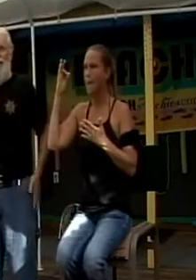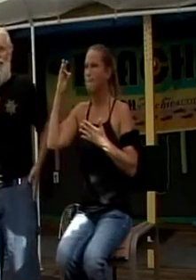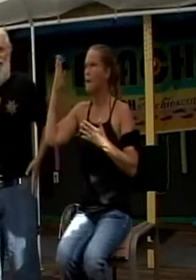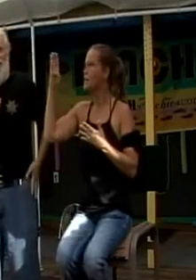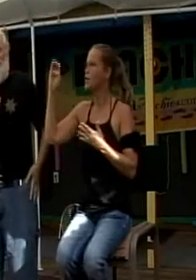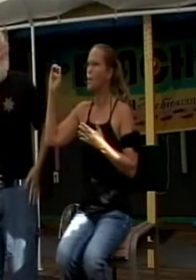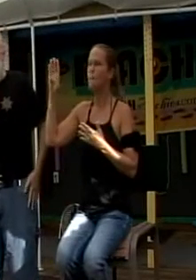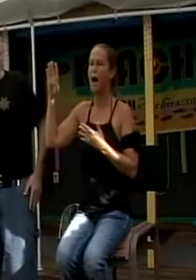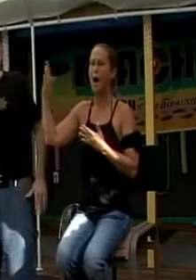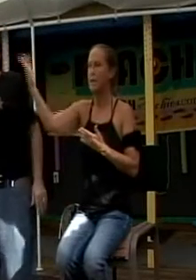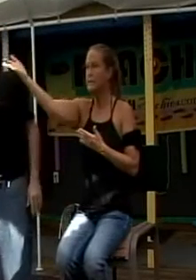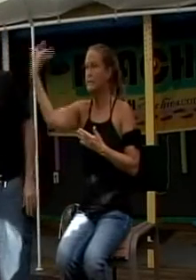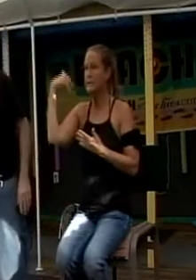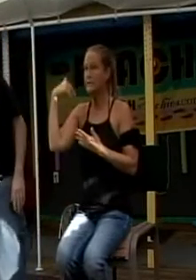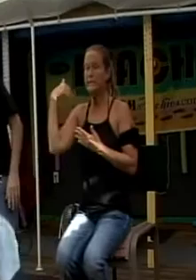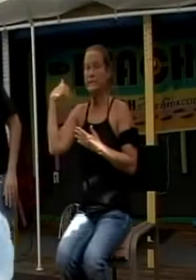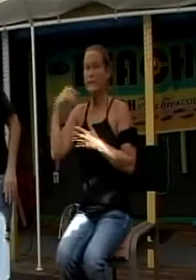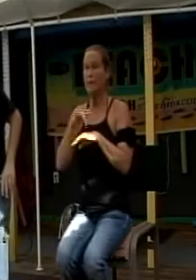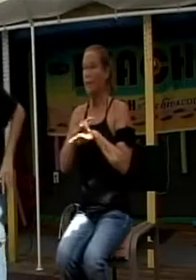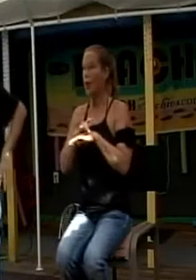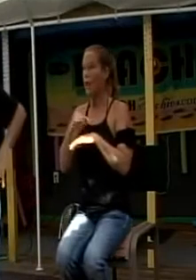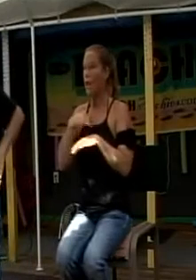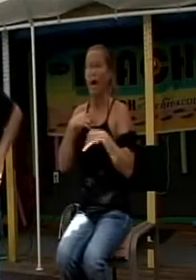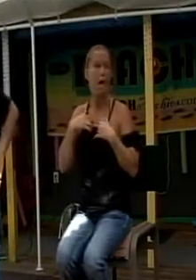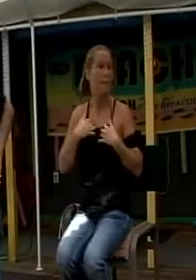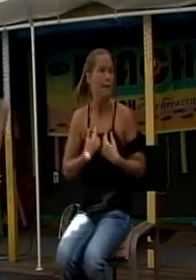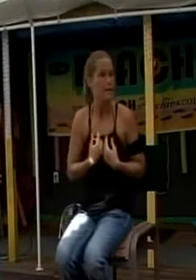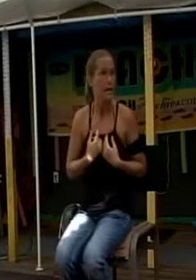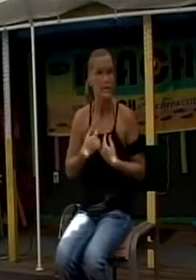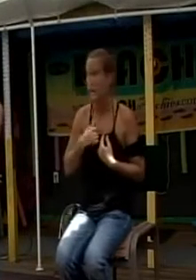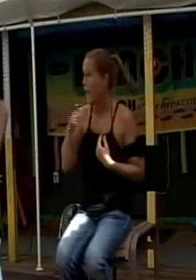Bob. I need a break. Where'd he go?